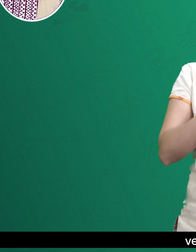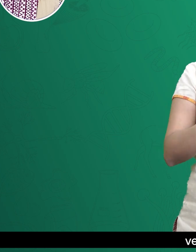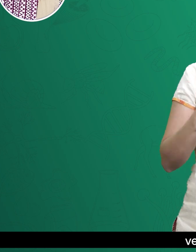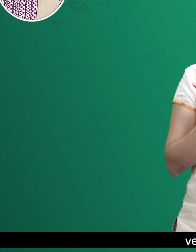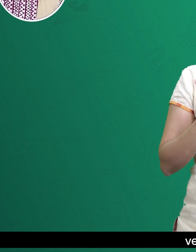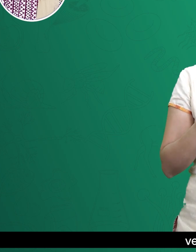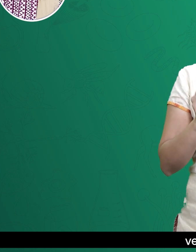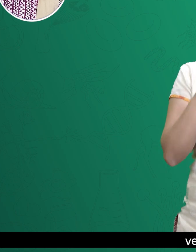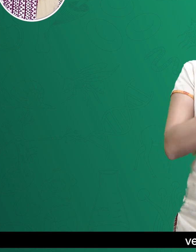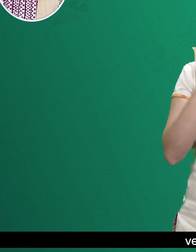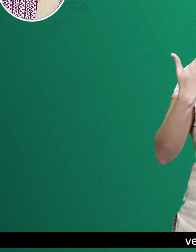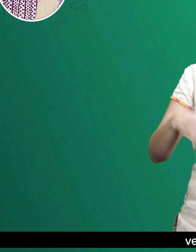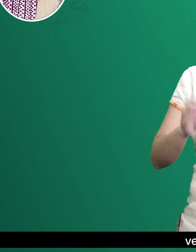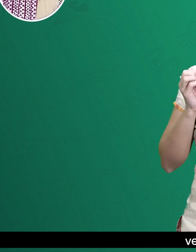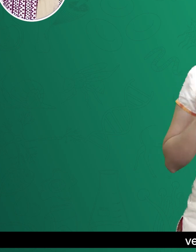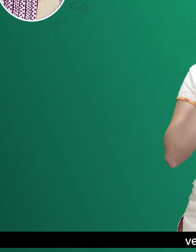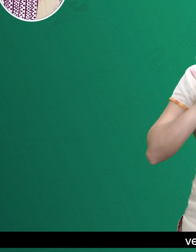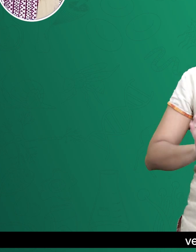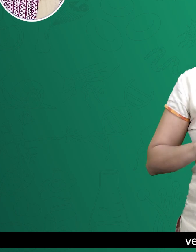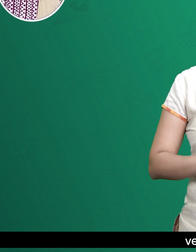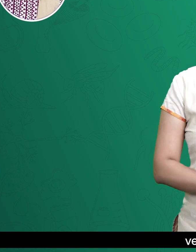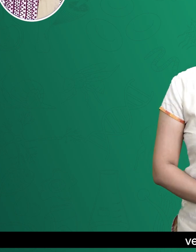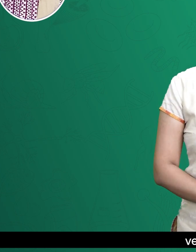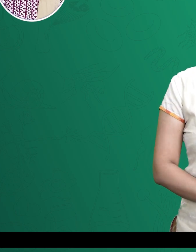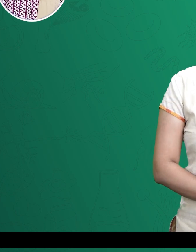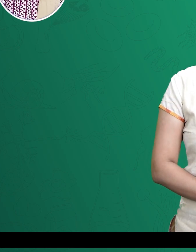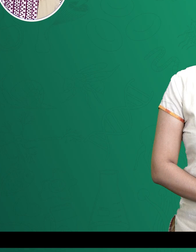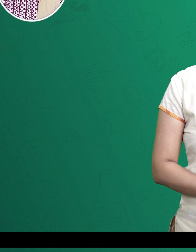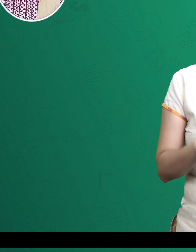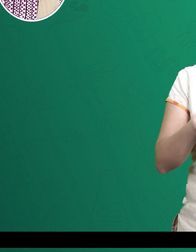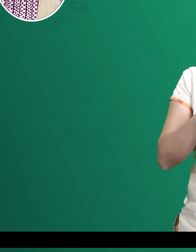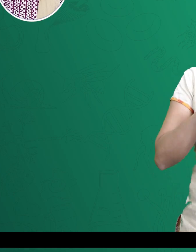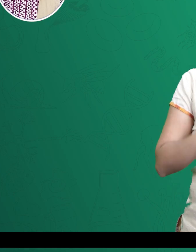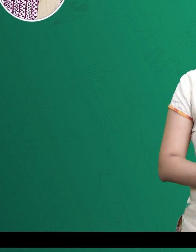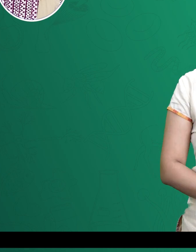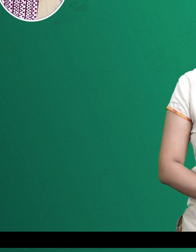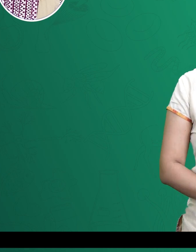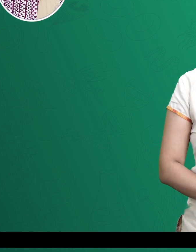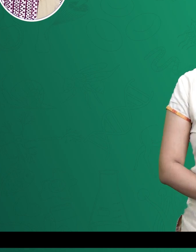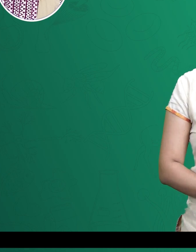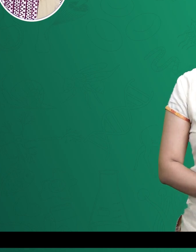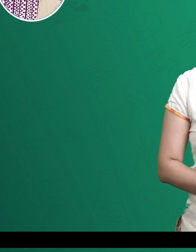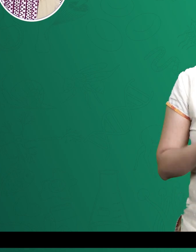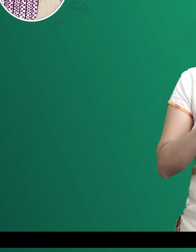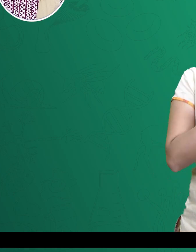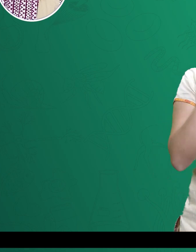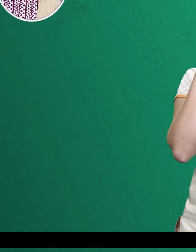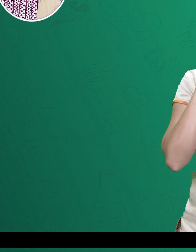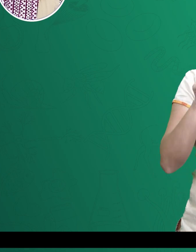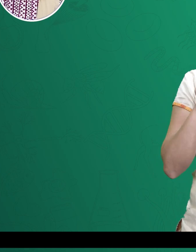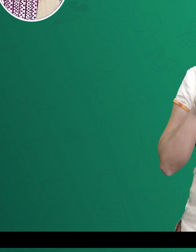very general seeming effects. For example, in an HIV